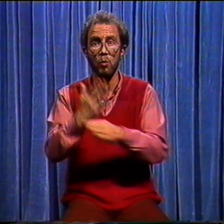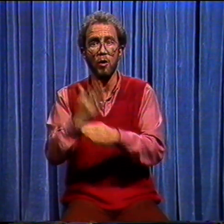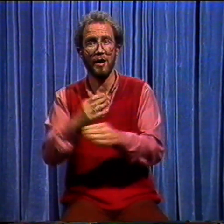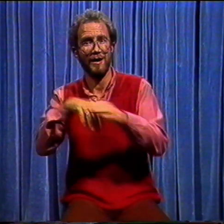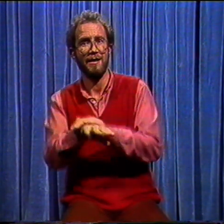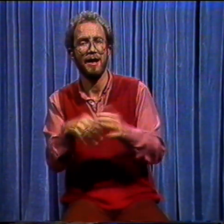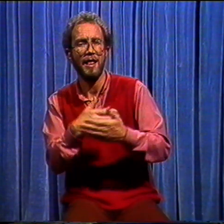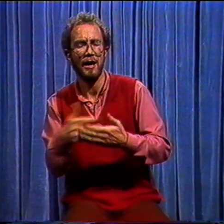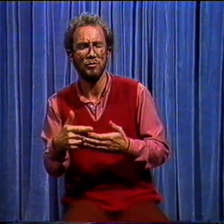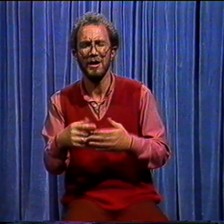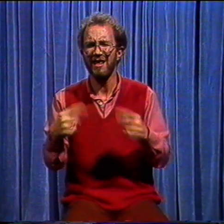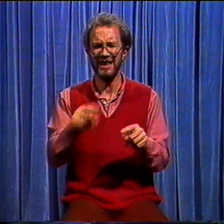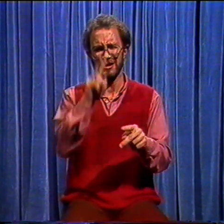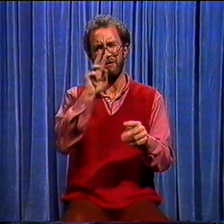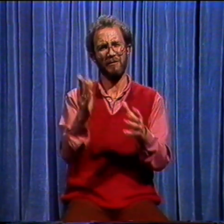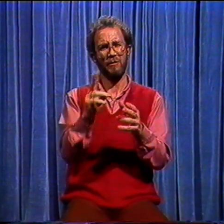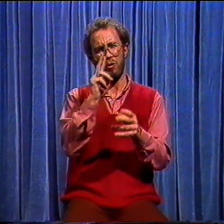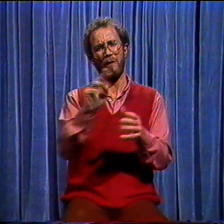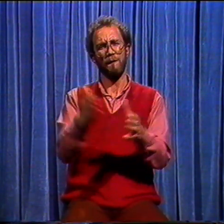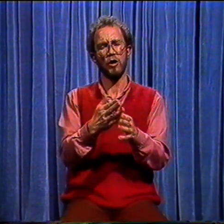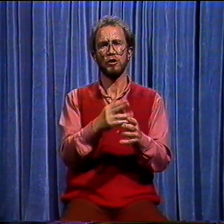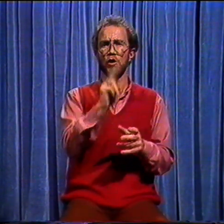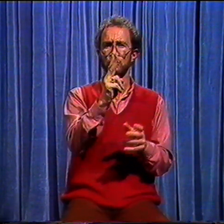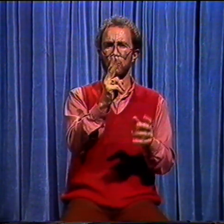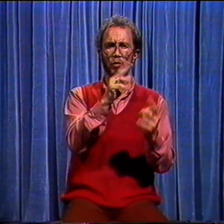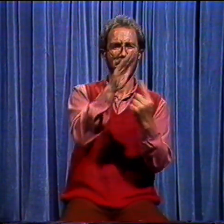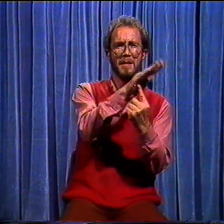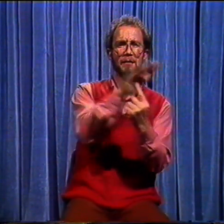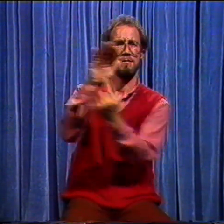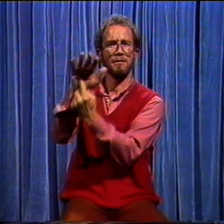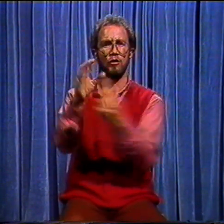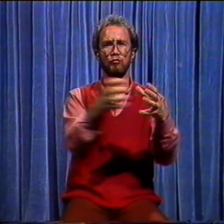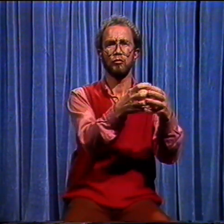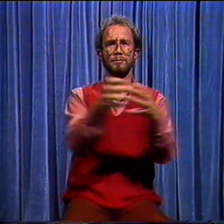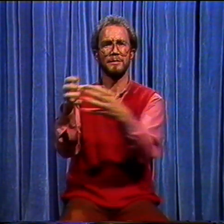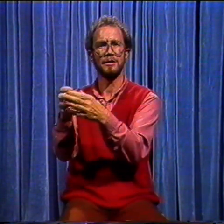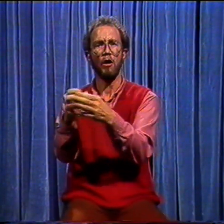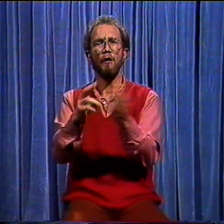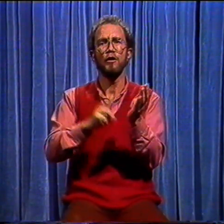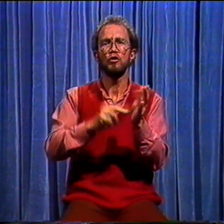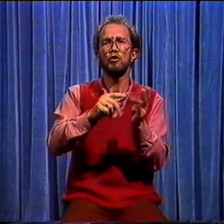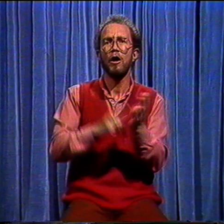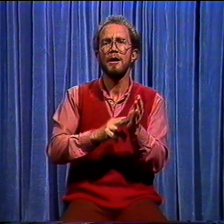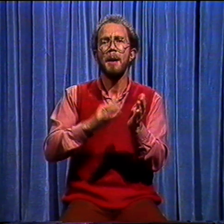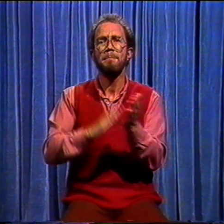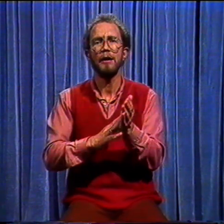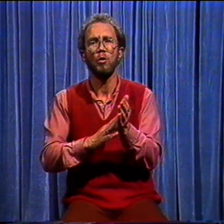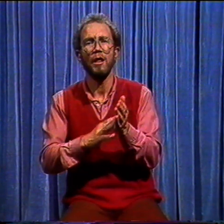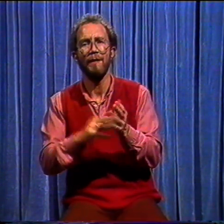work in the language. Let's look first of all at the two main types. Two main groups, non-manual